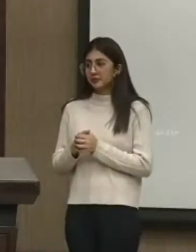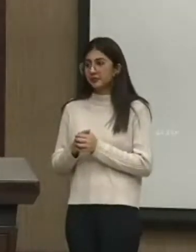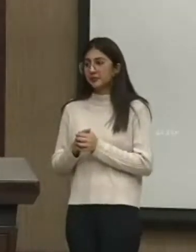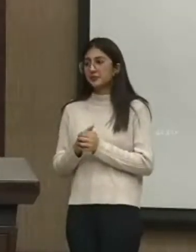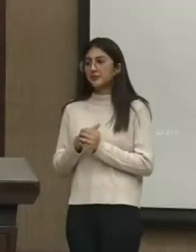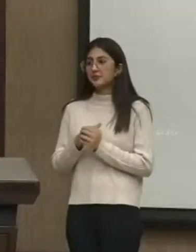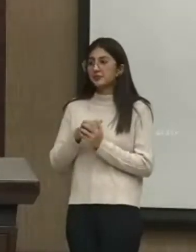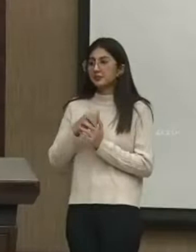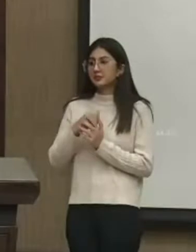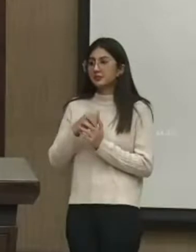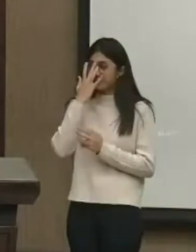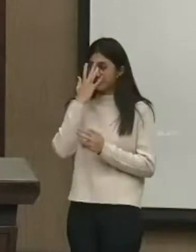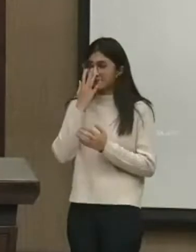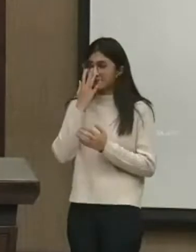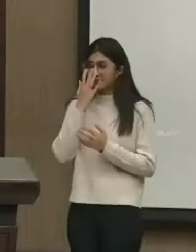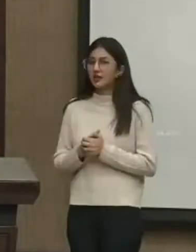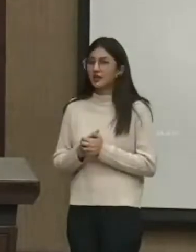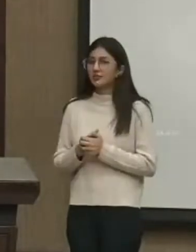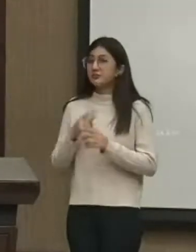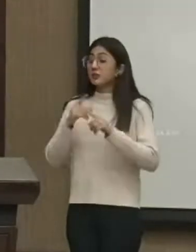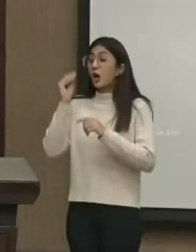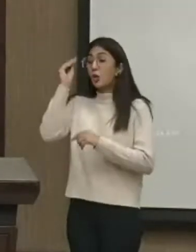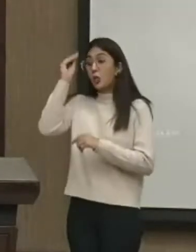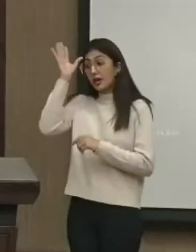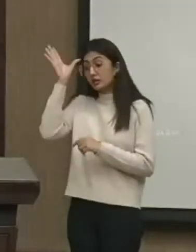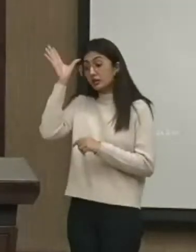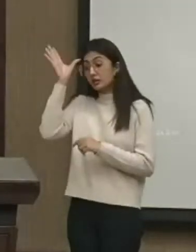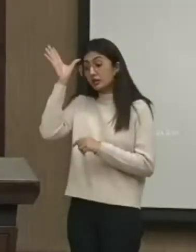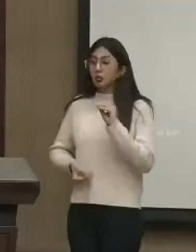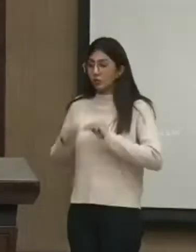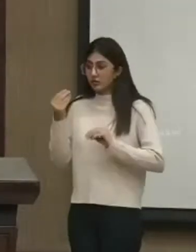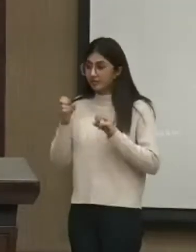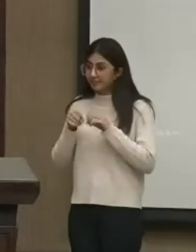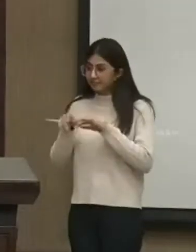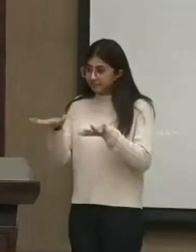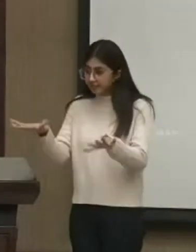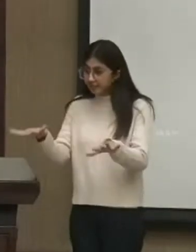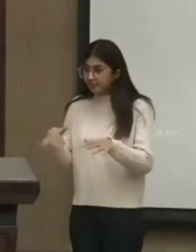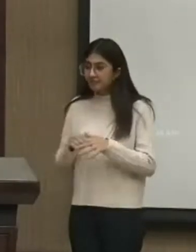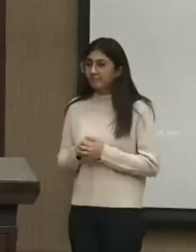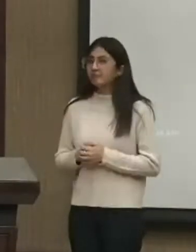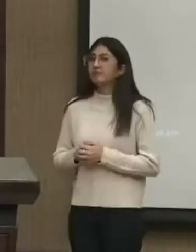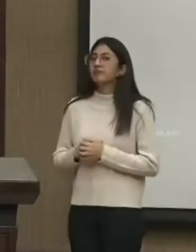and kind of building awareness and